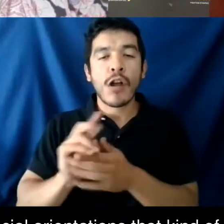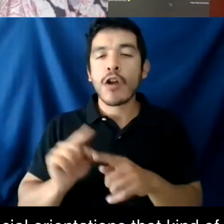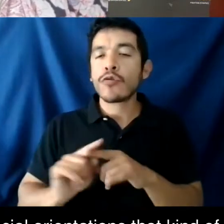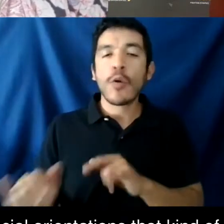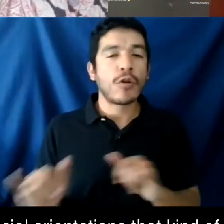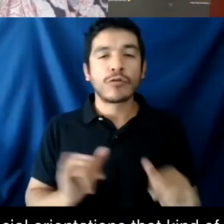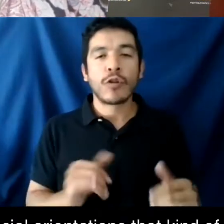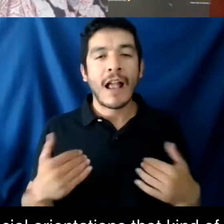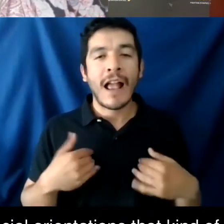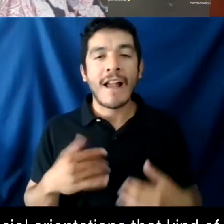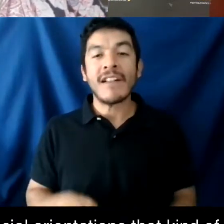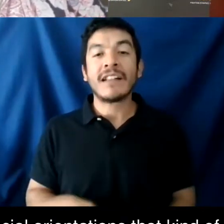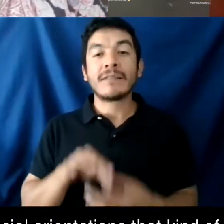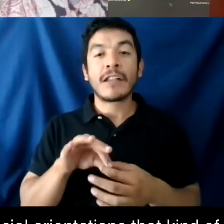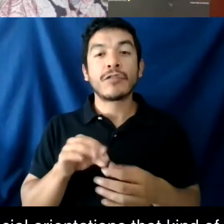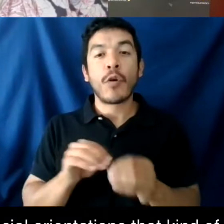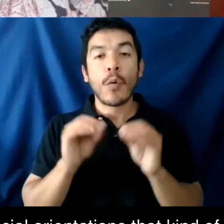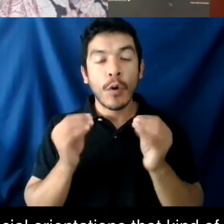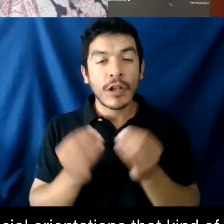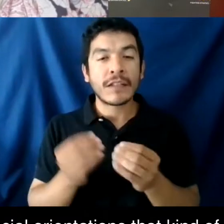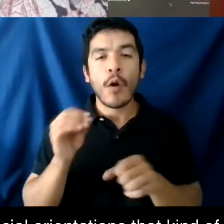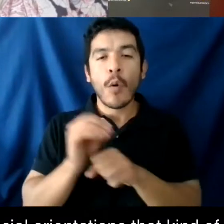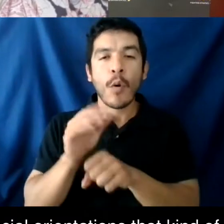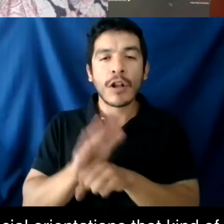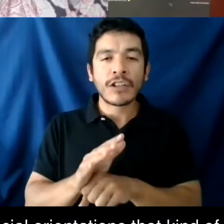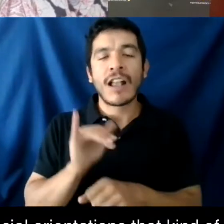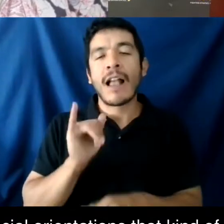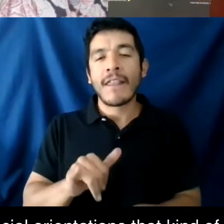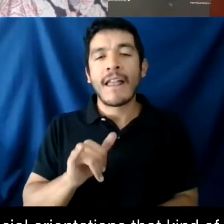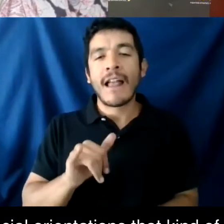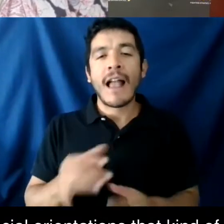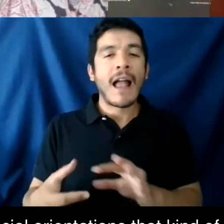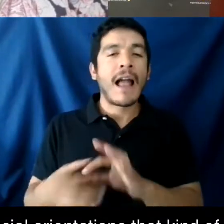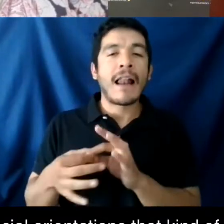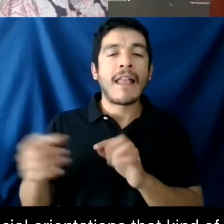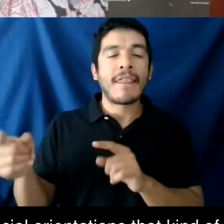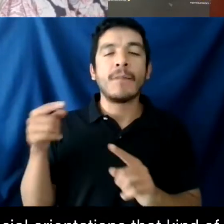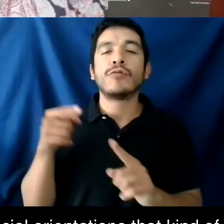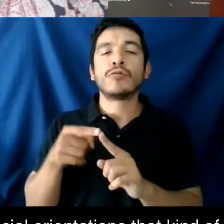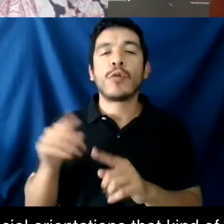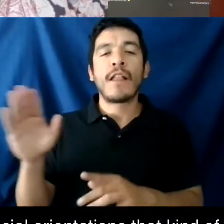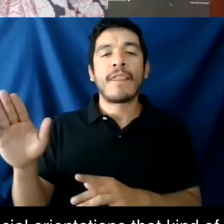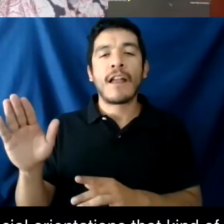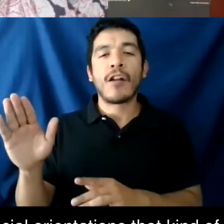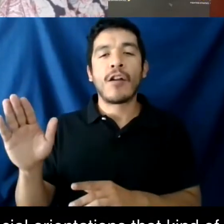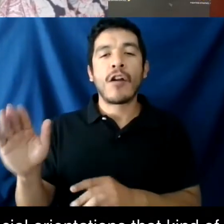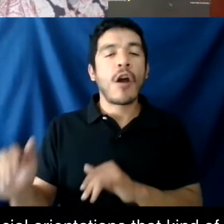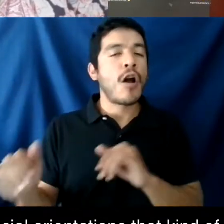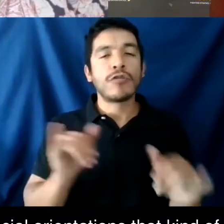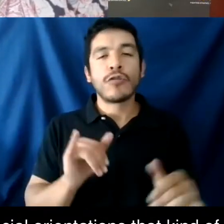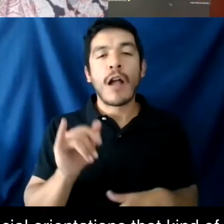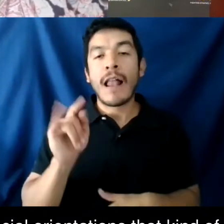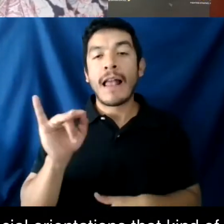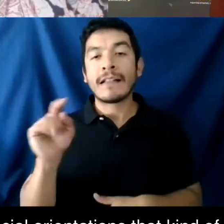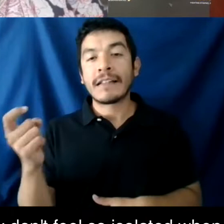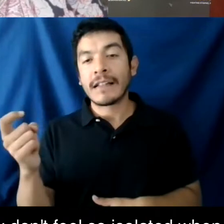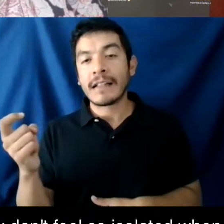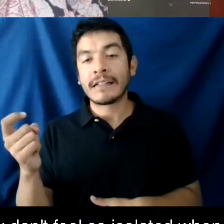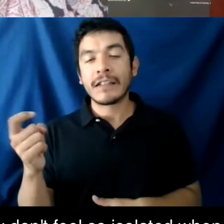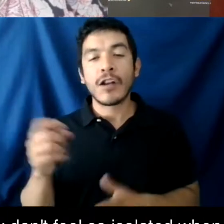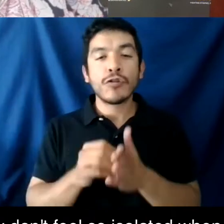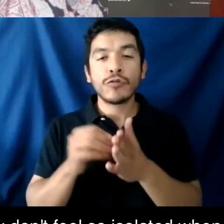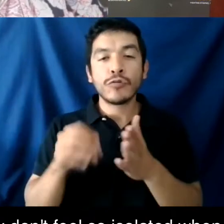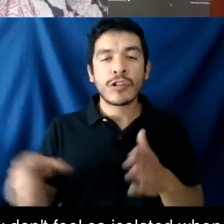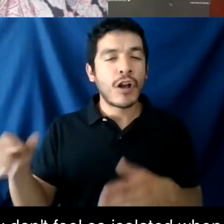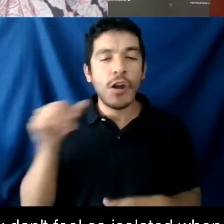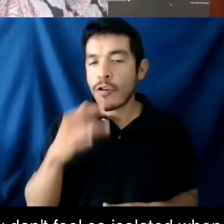have special orientations that kind of connect them to their fellow Latinos, Latinx students, so that they